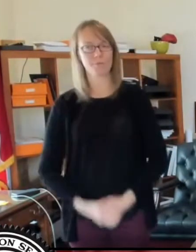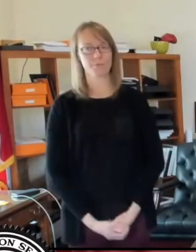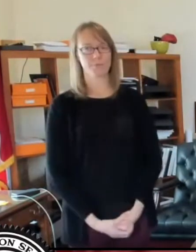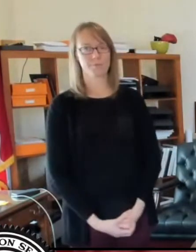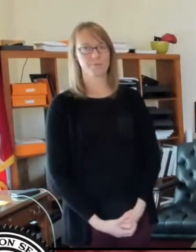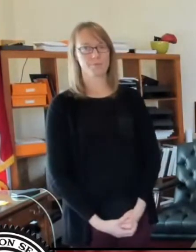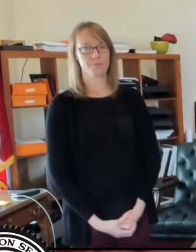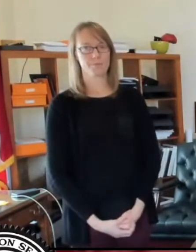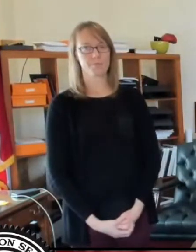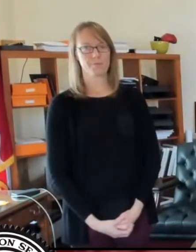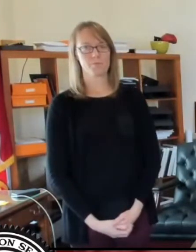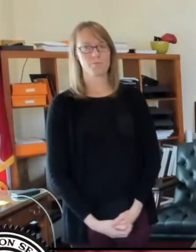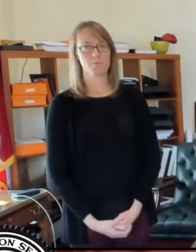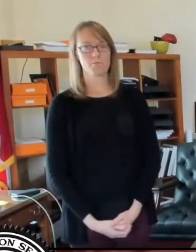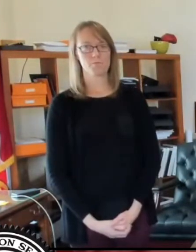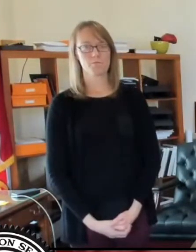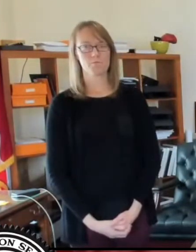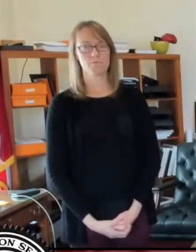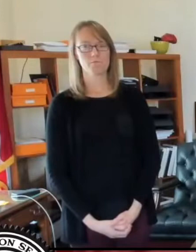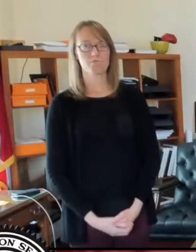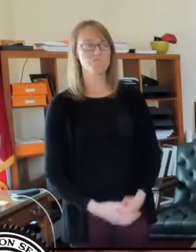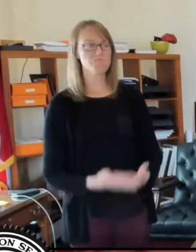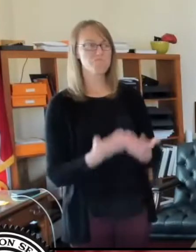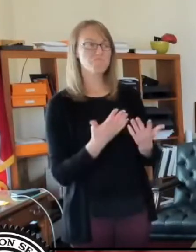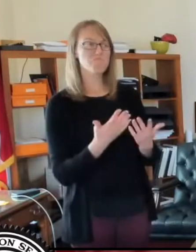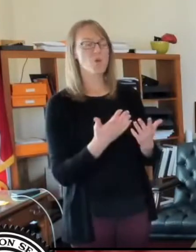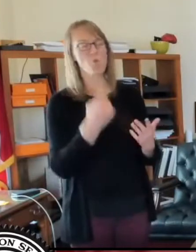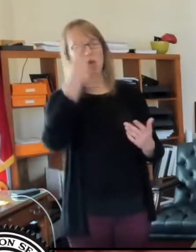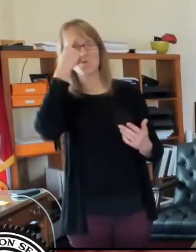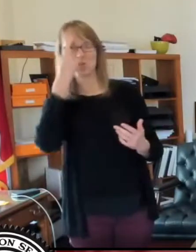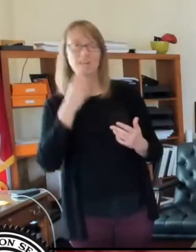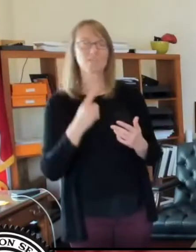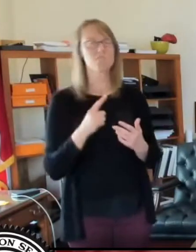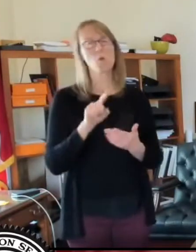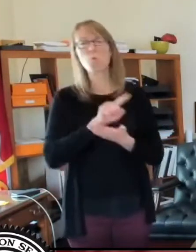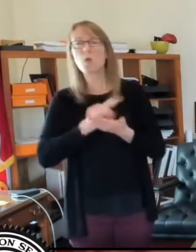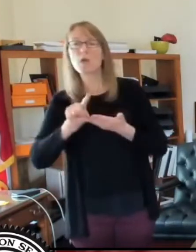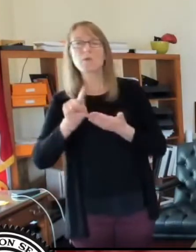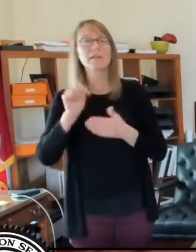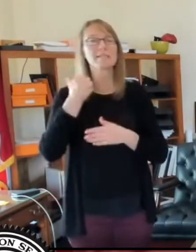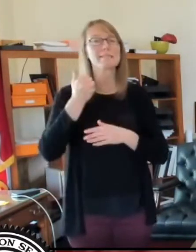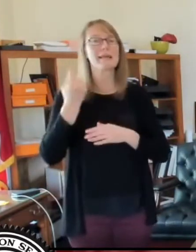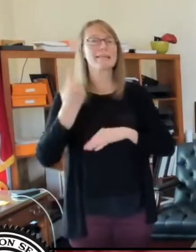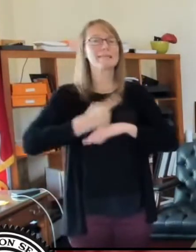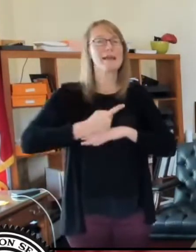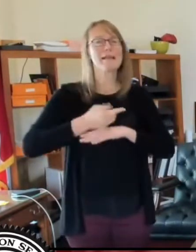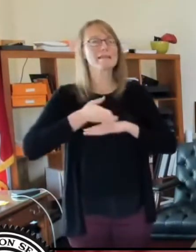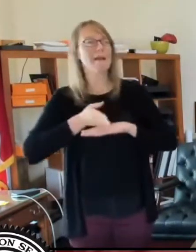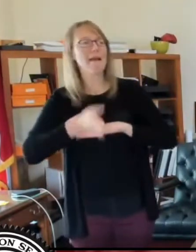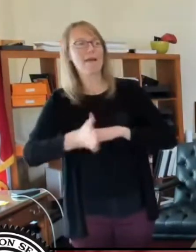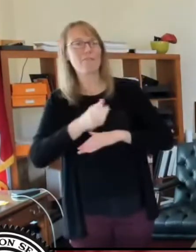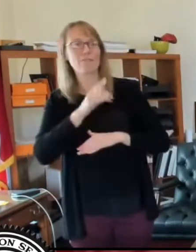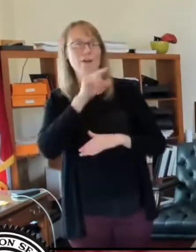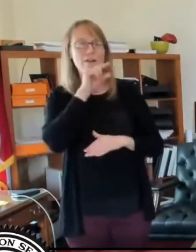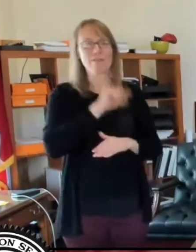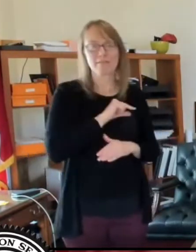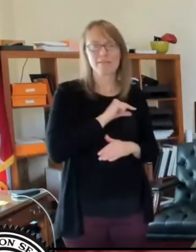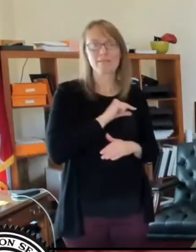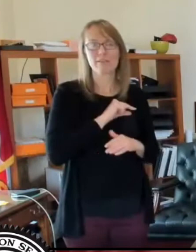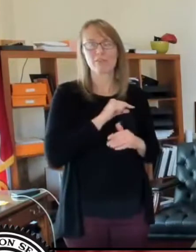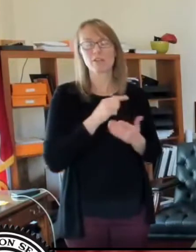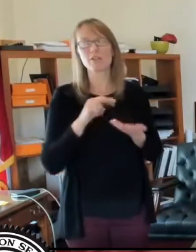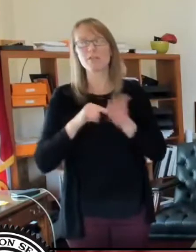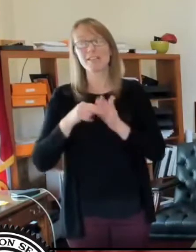days of Thanksgiving weekend. So is that Thursday, Friday, Saturday? So we're looking at the end of this